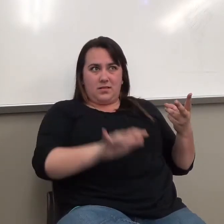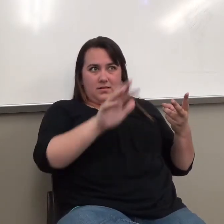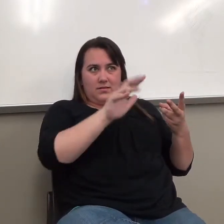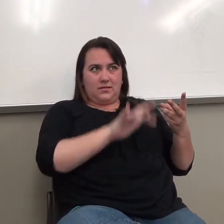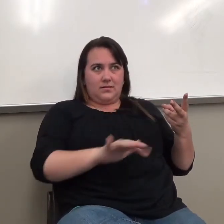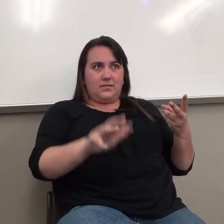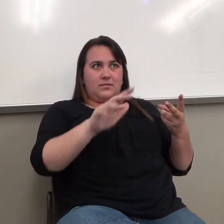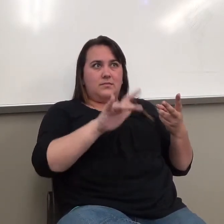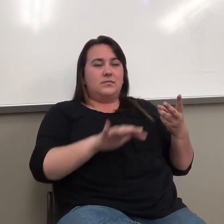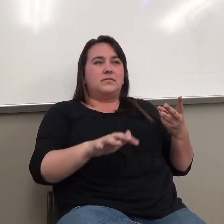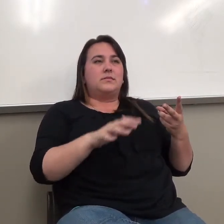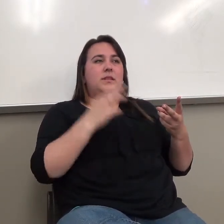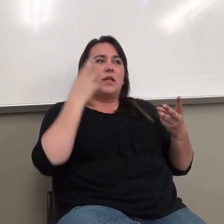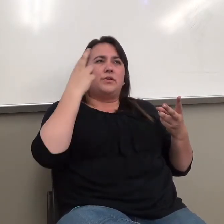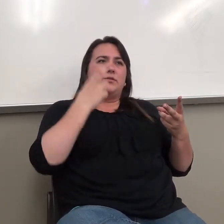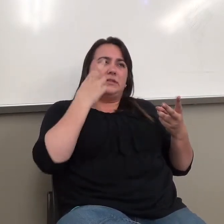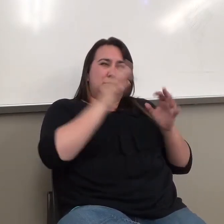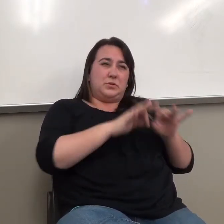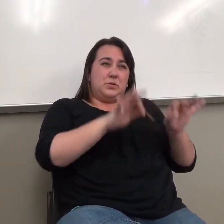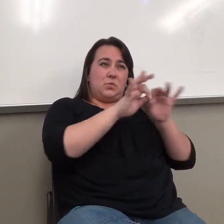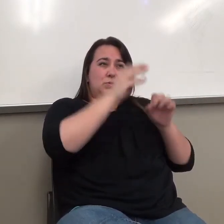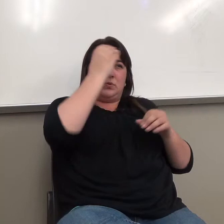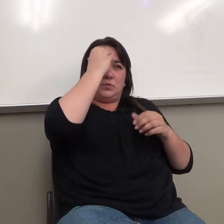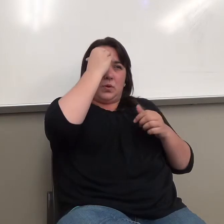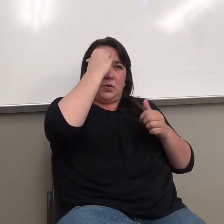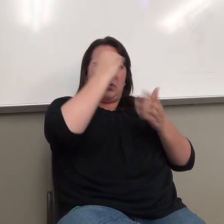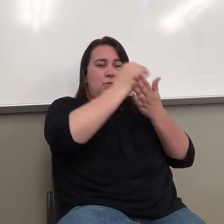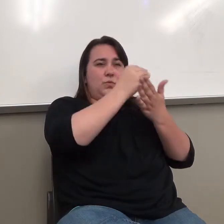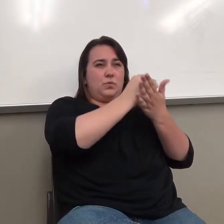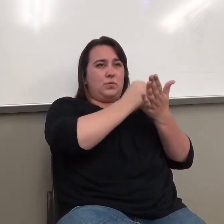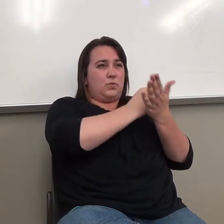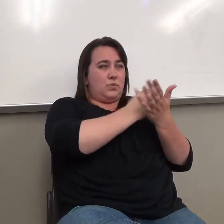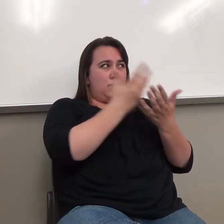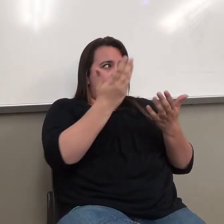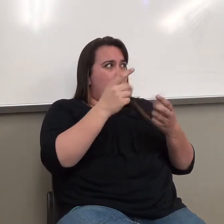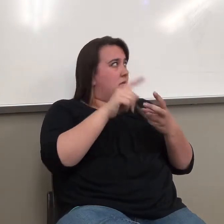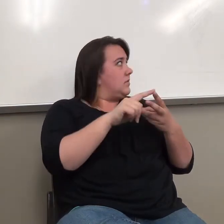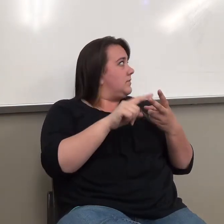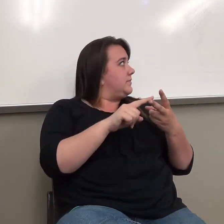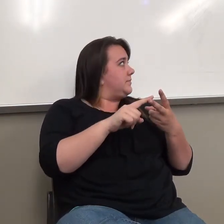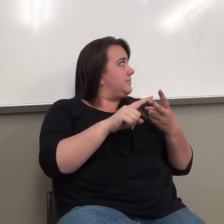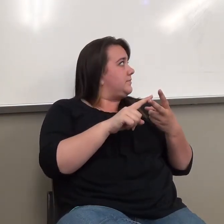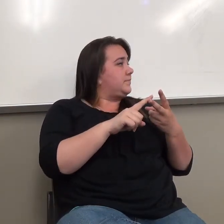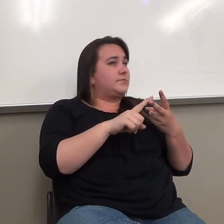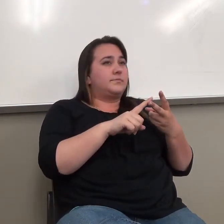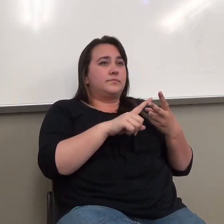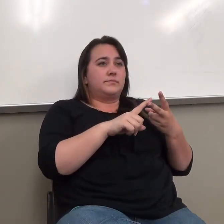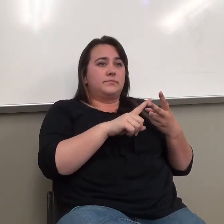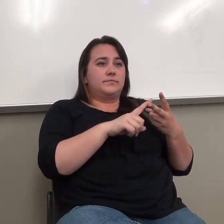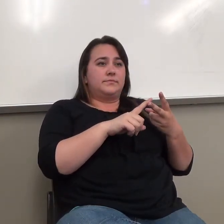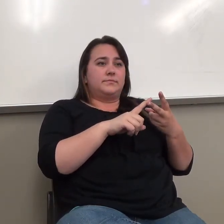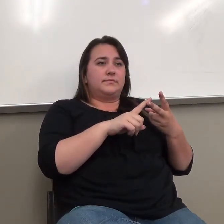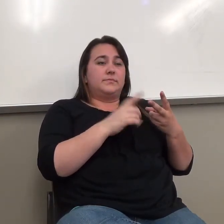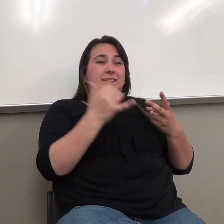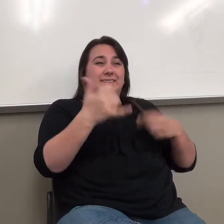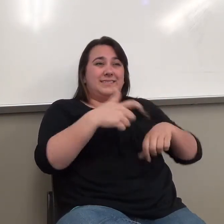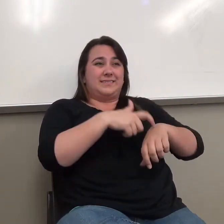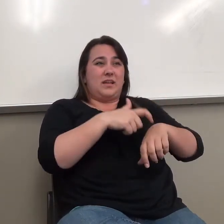and the reason you need to remember these is because, and this time we're going to do